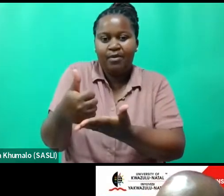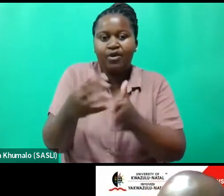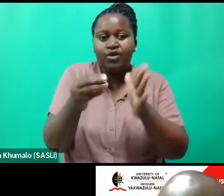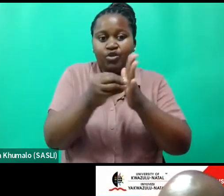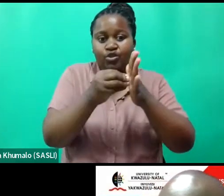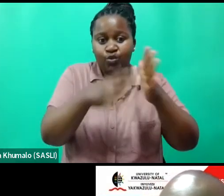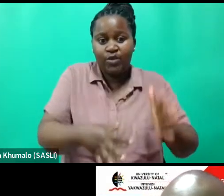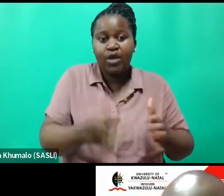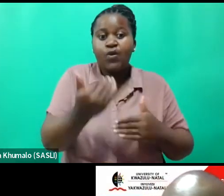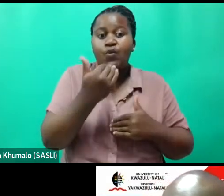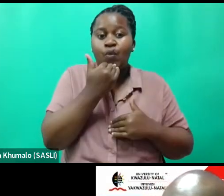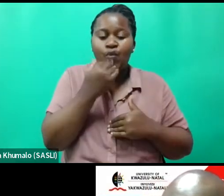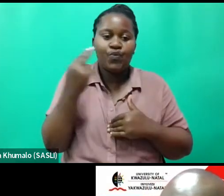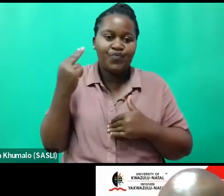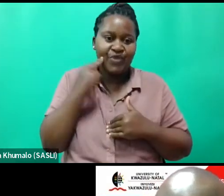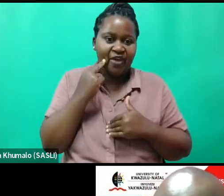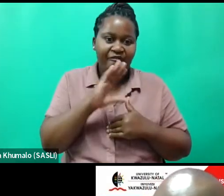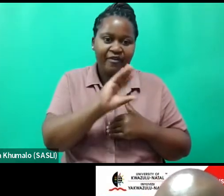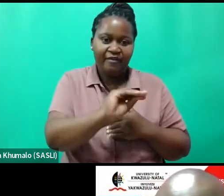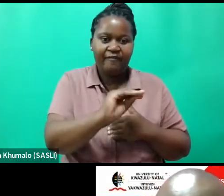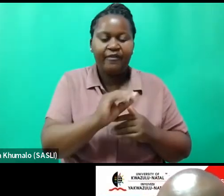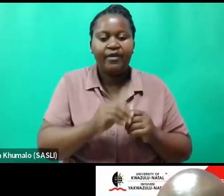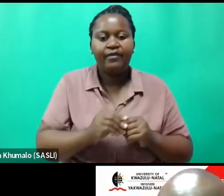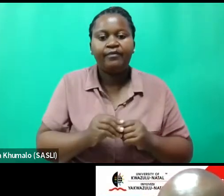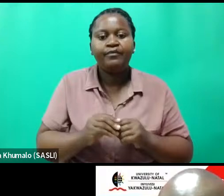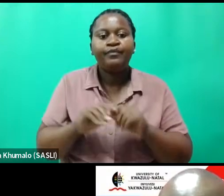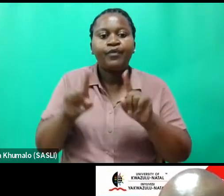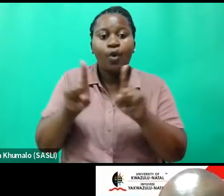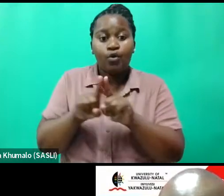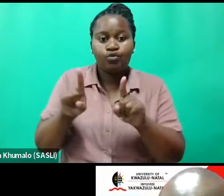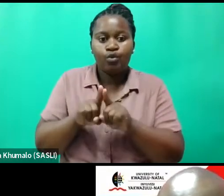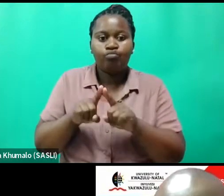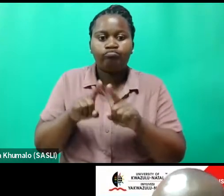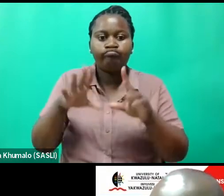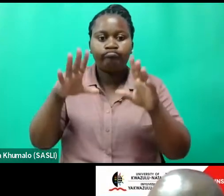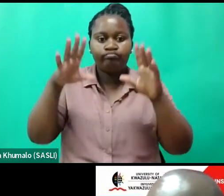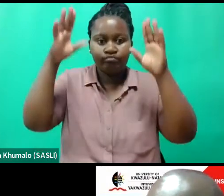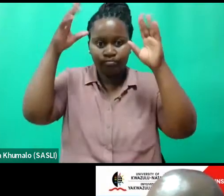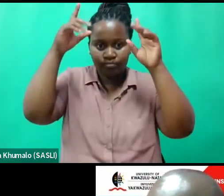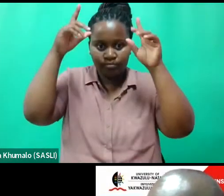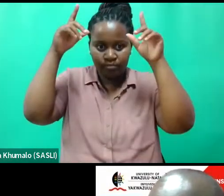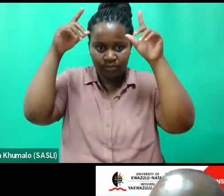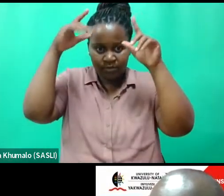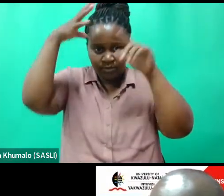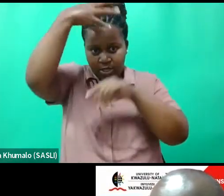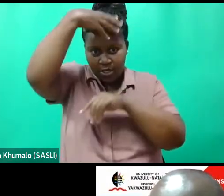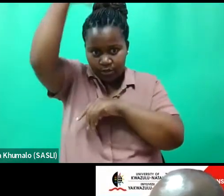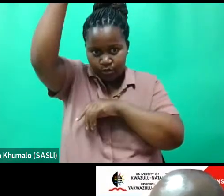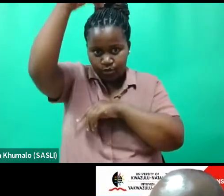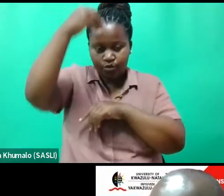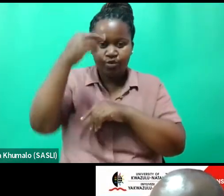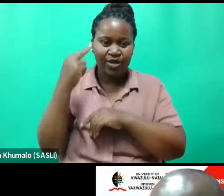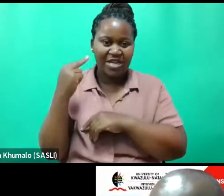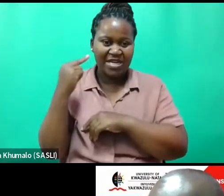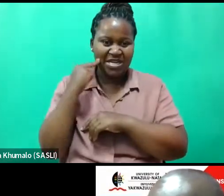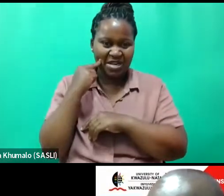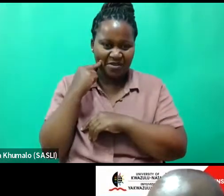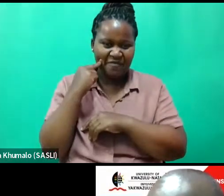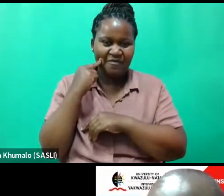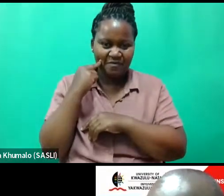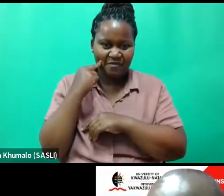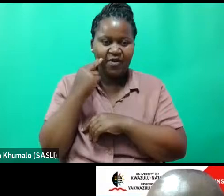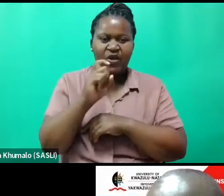are deaf. And also in Lesotho, deaf people, use sign language as a medium